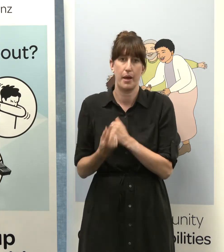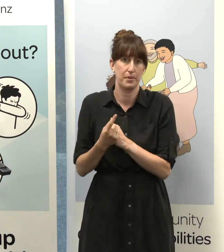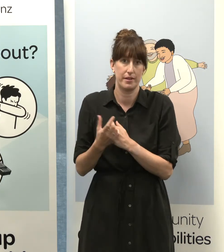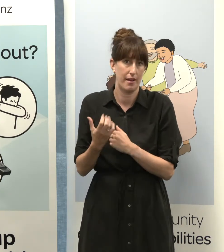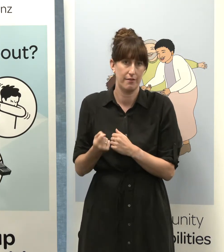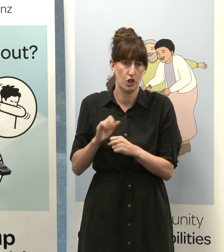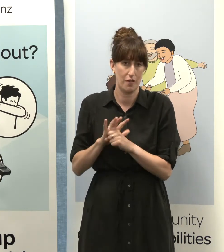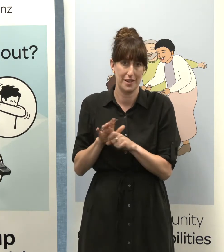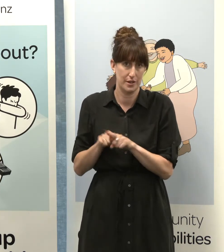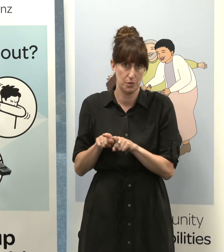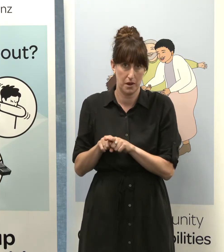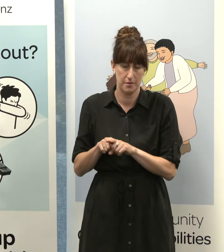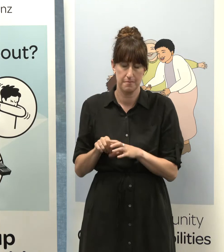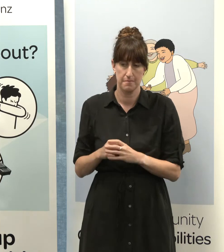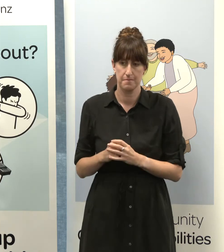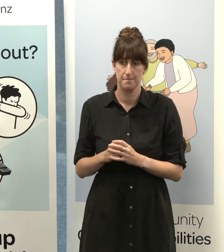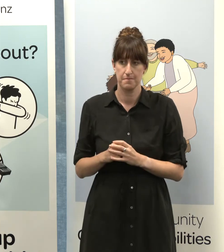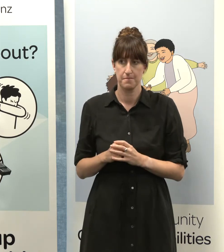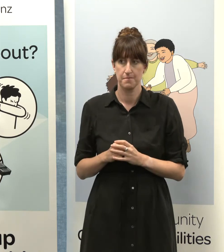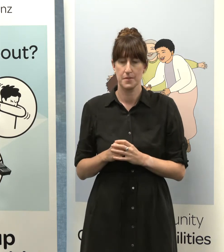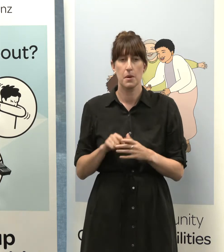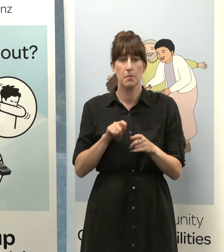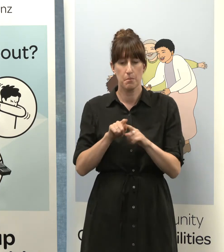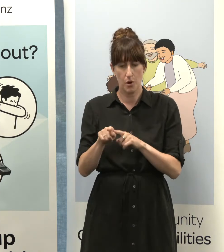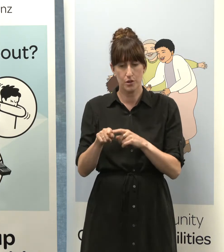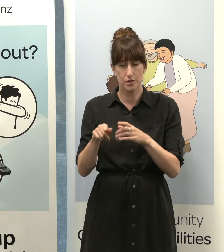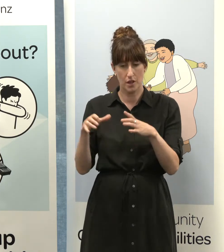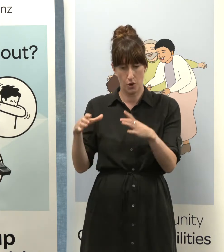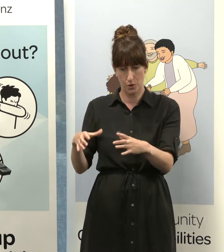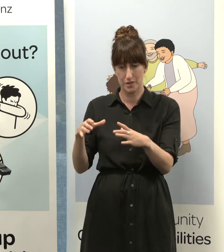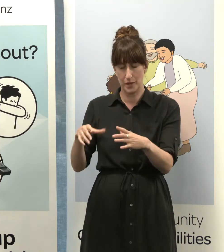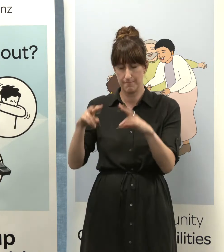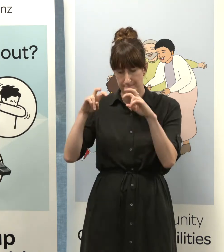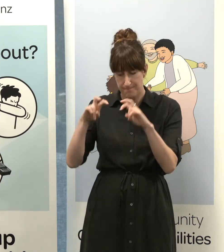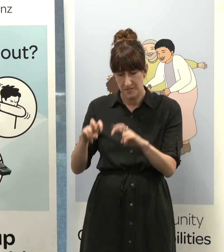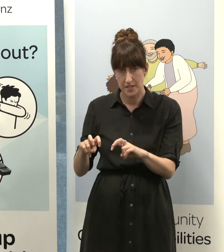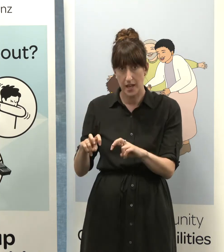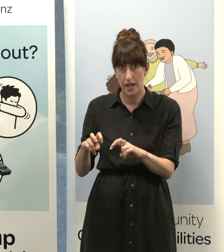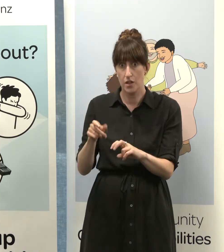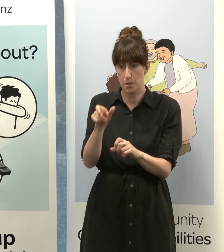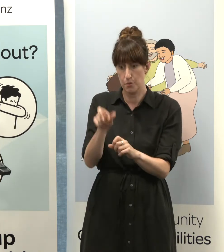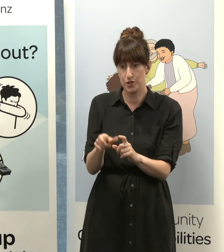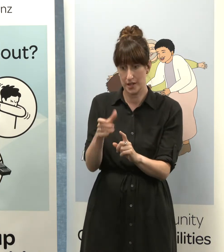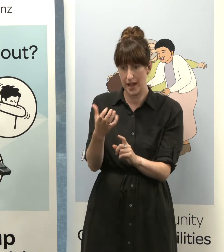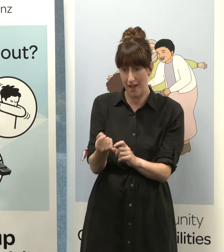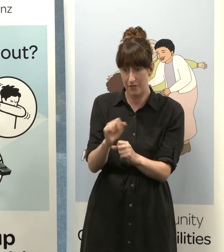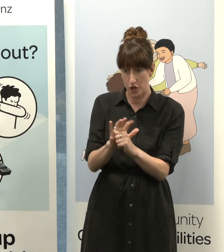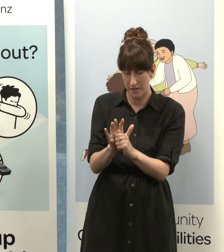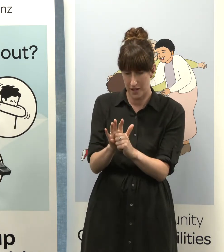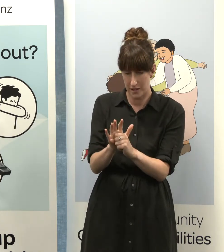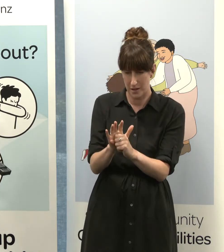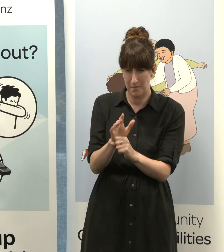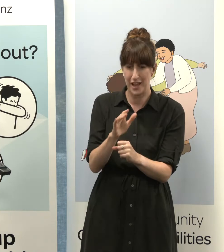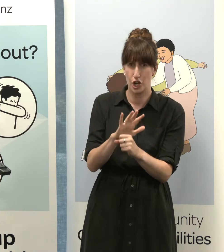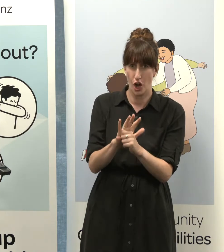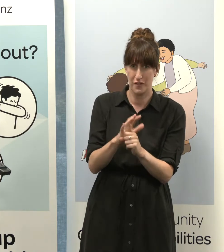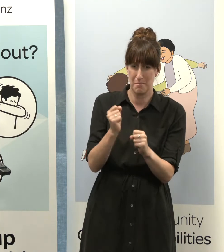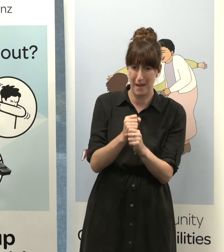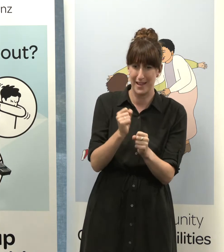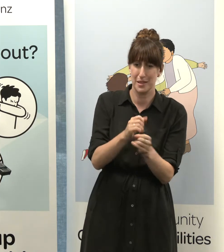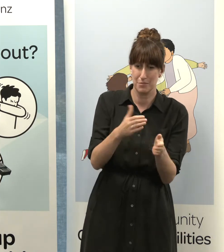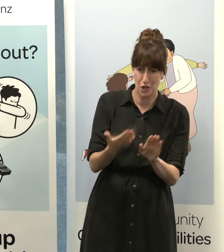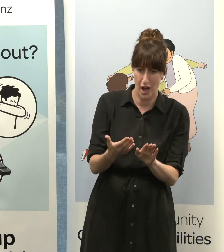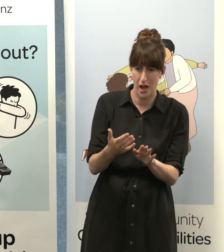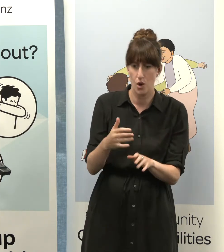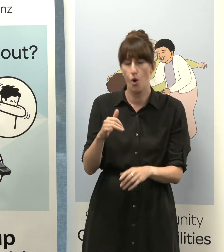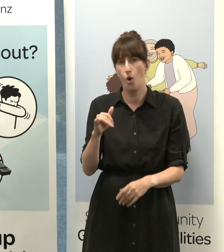largest proportion are those that are cases still under investigation, where we know the person had COVID, but it's not clear whether COVID caused their death or they